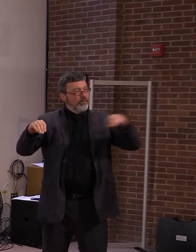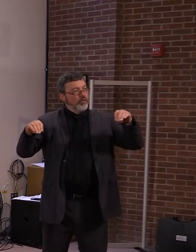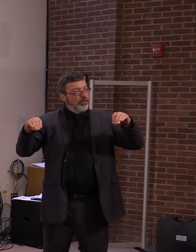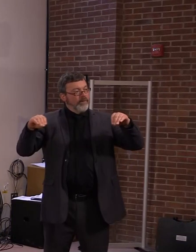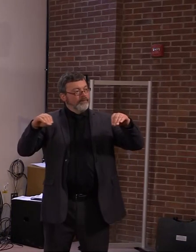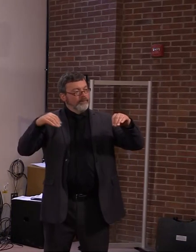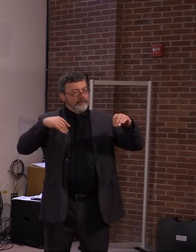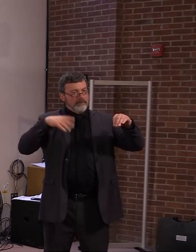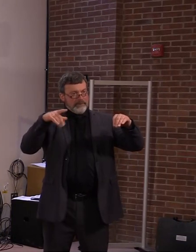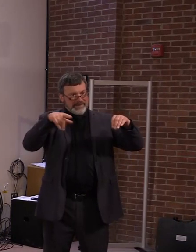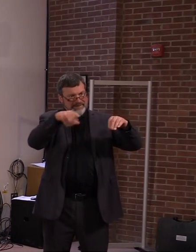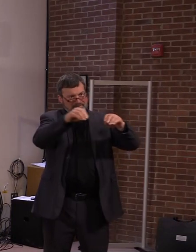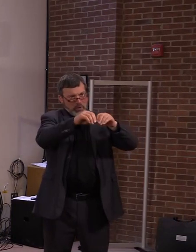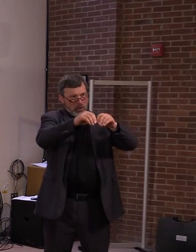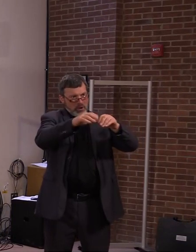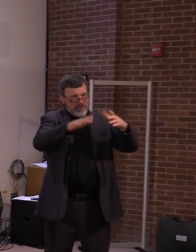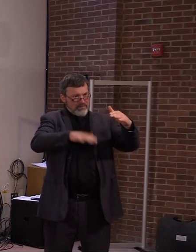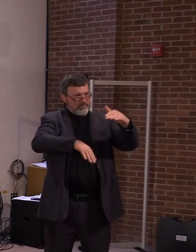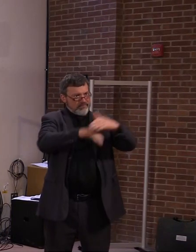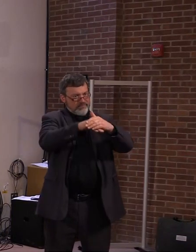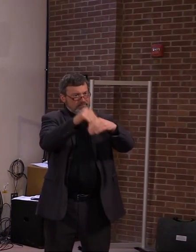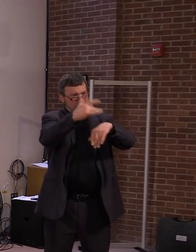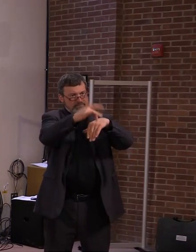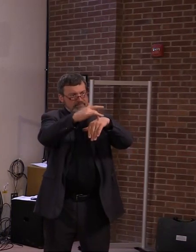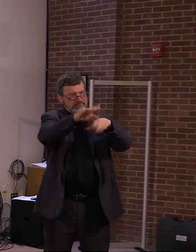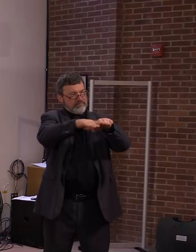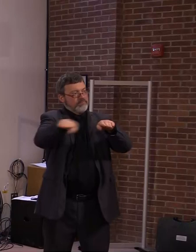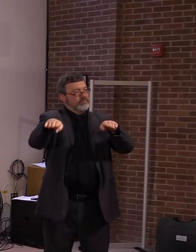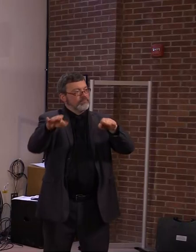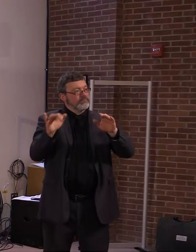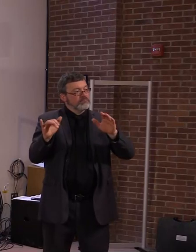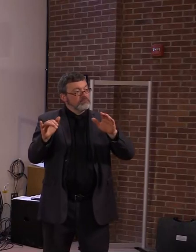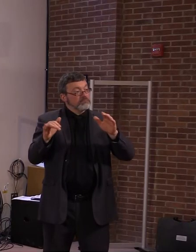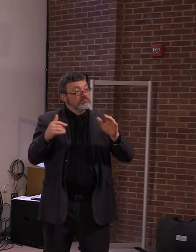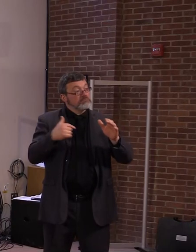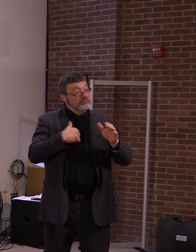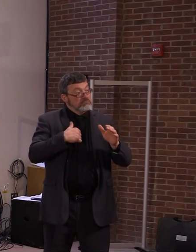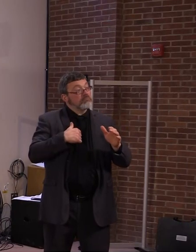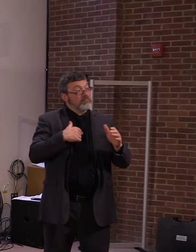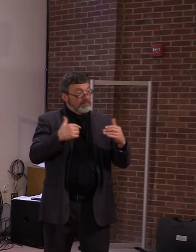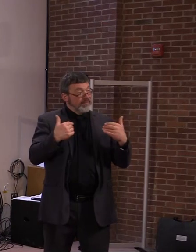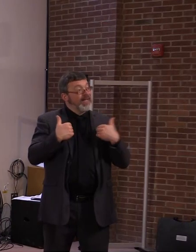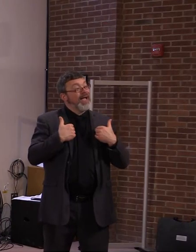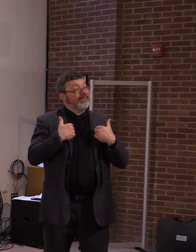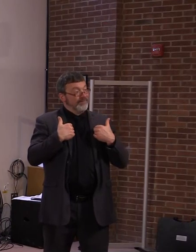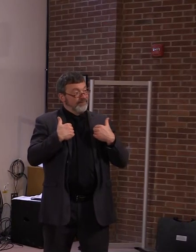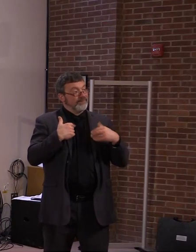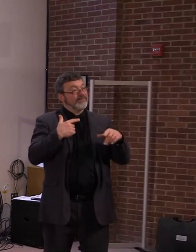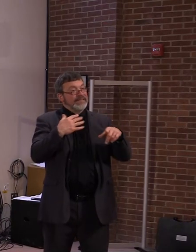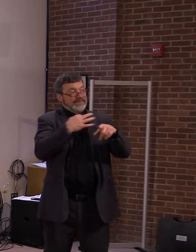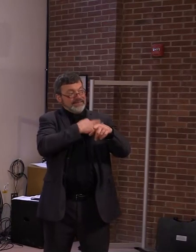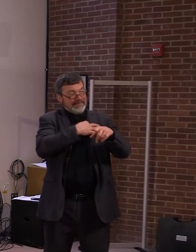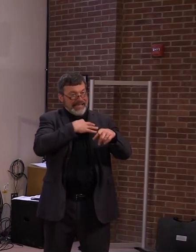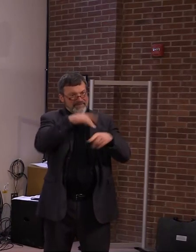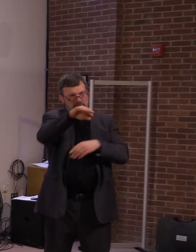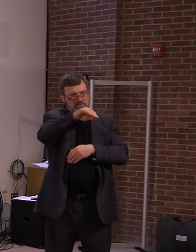terms of finding staff in order to do that and move on. In terms of,